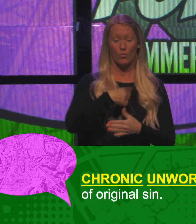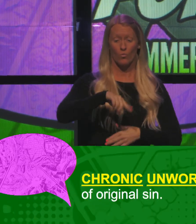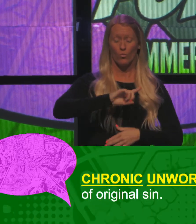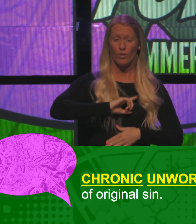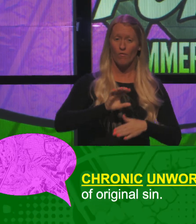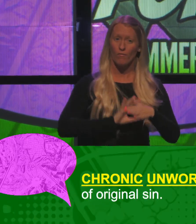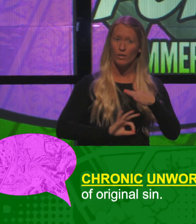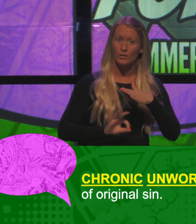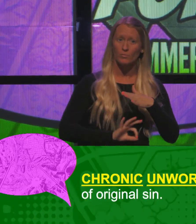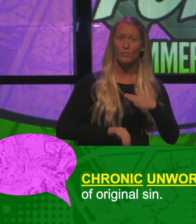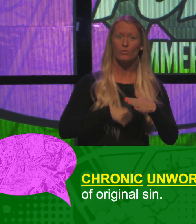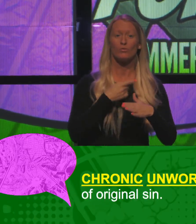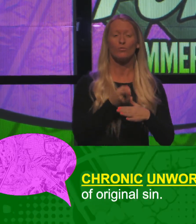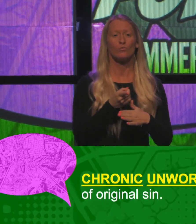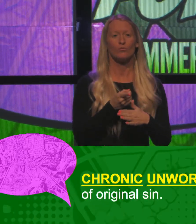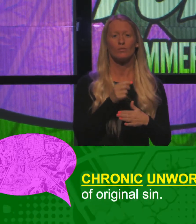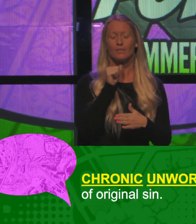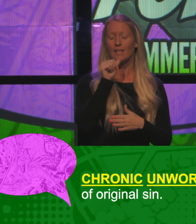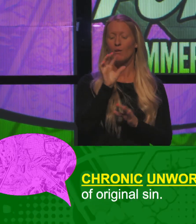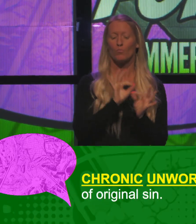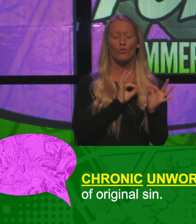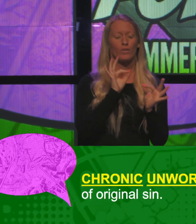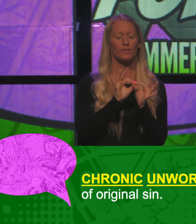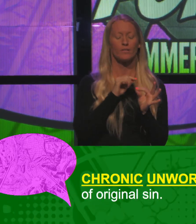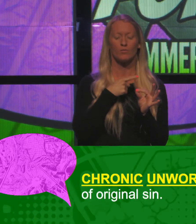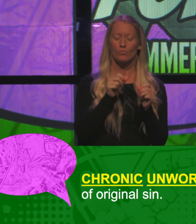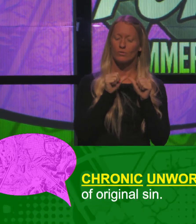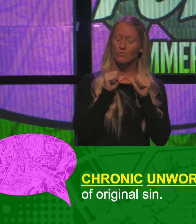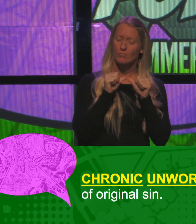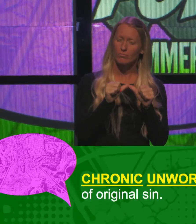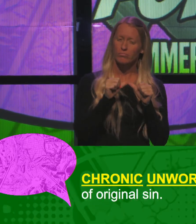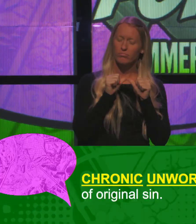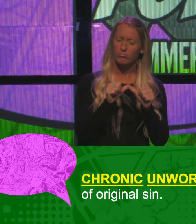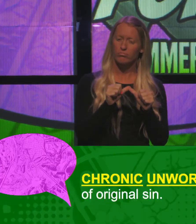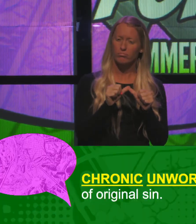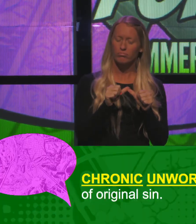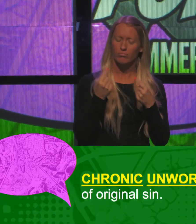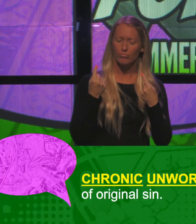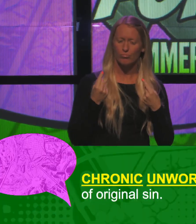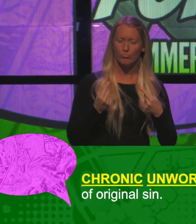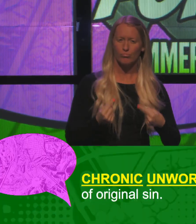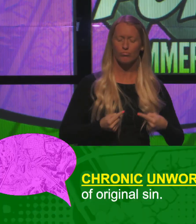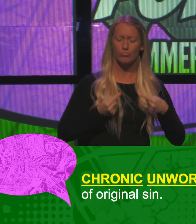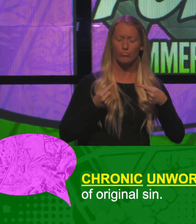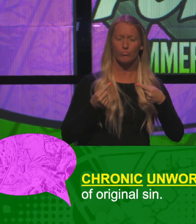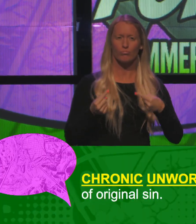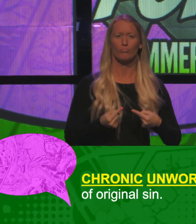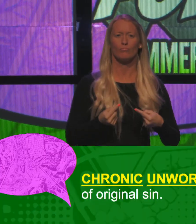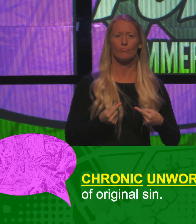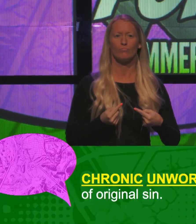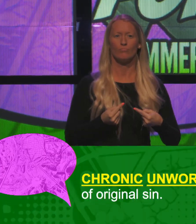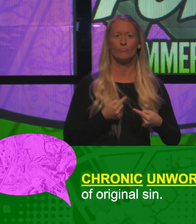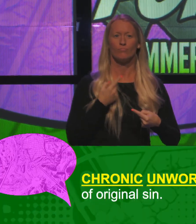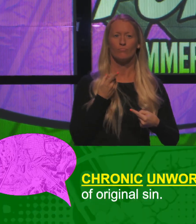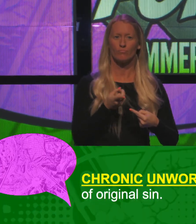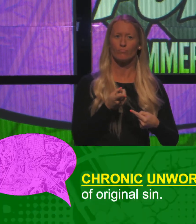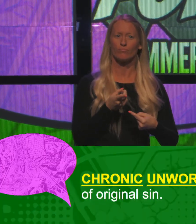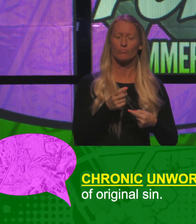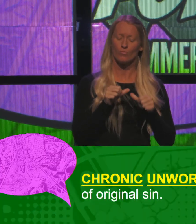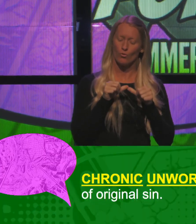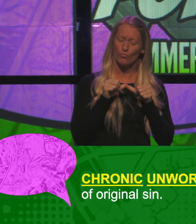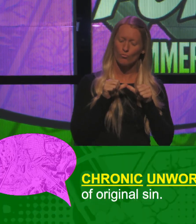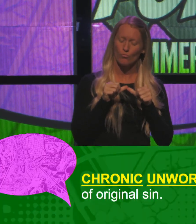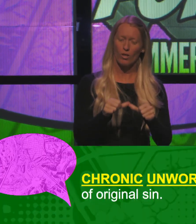and we are constantly at war. Chronic unworthiness. That resonated with me, if I'm